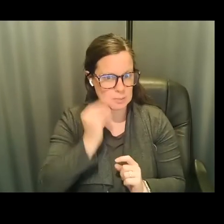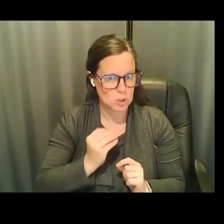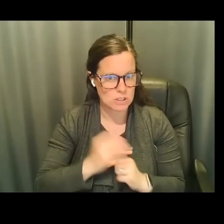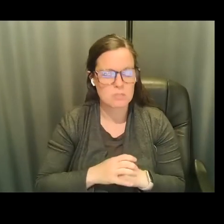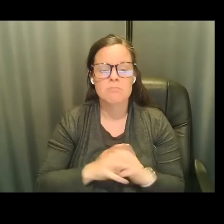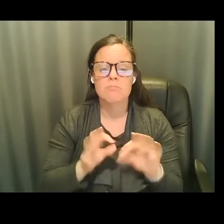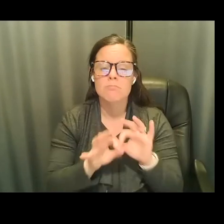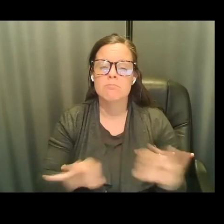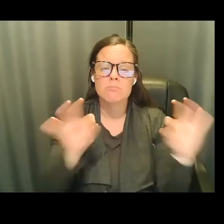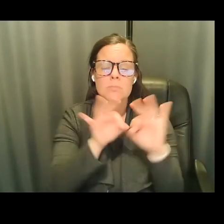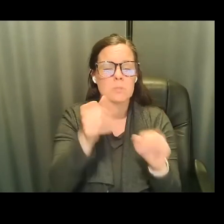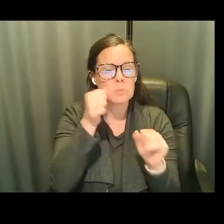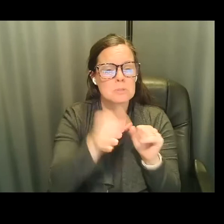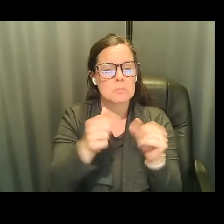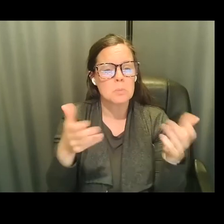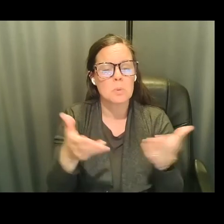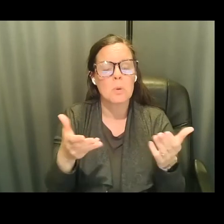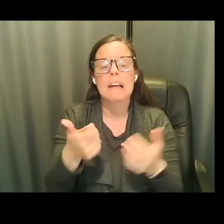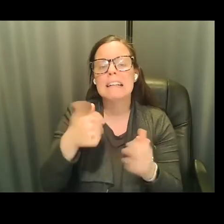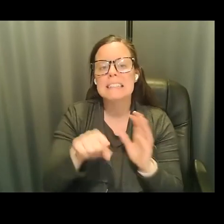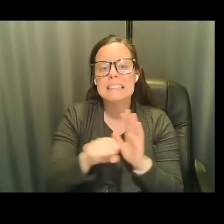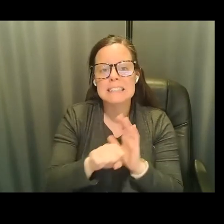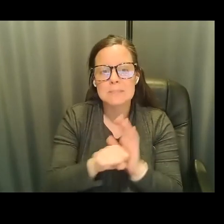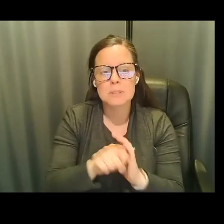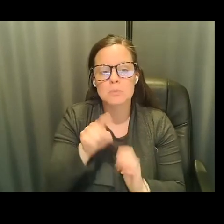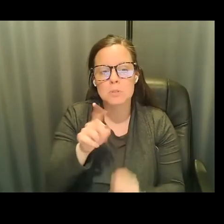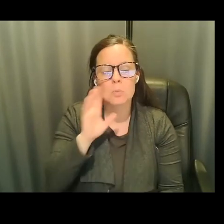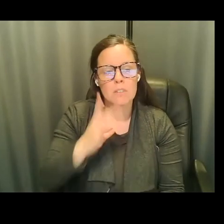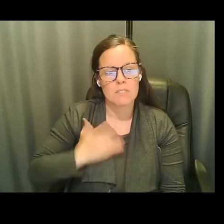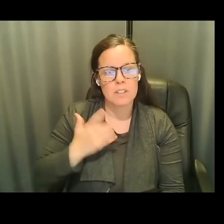important thing to remember is that any symptoms you would feel